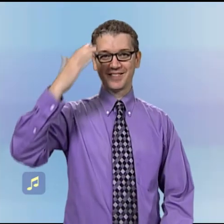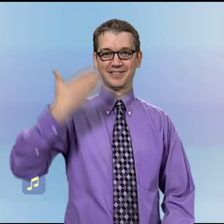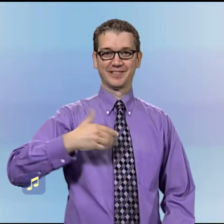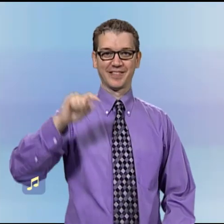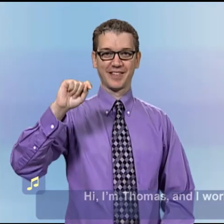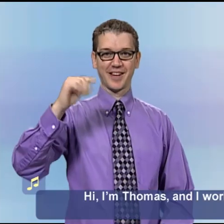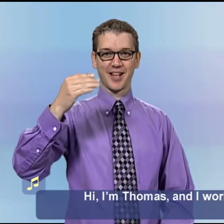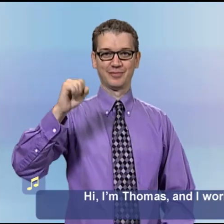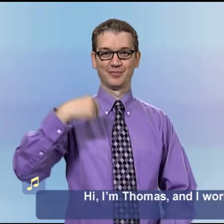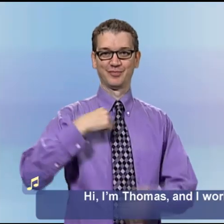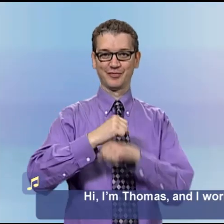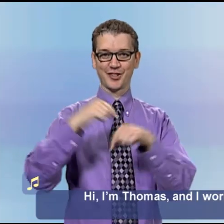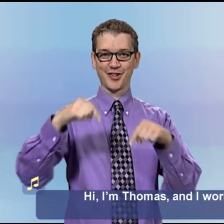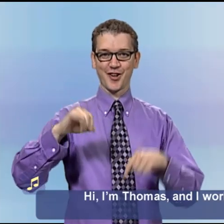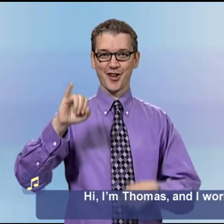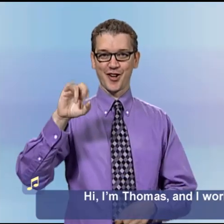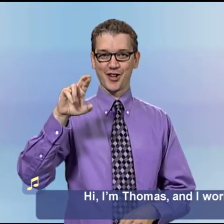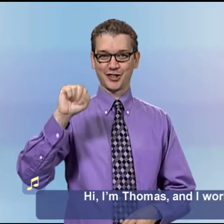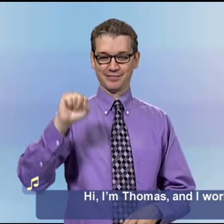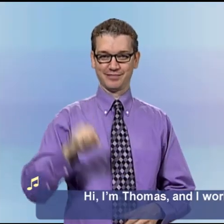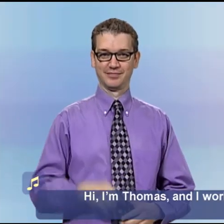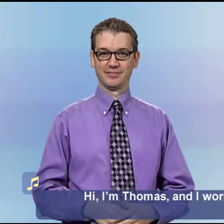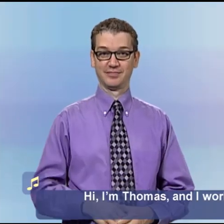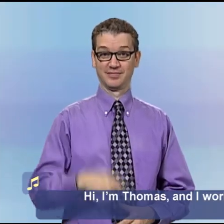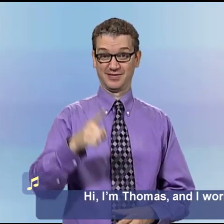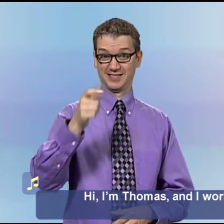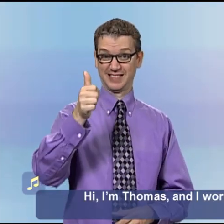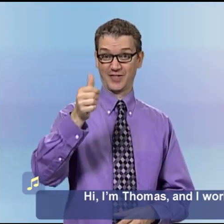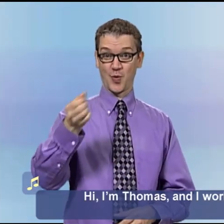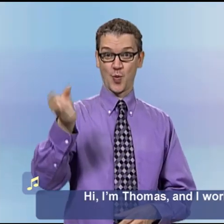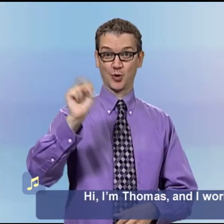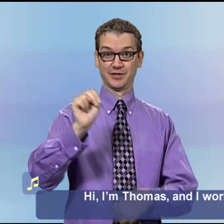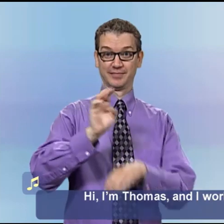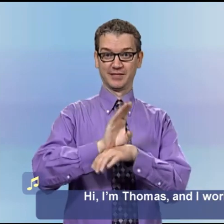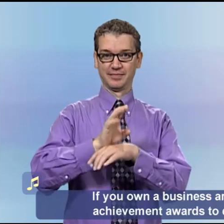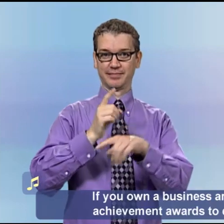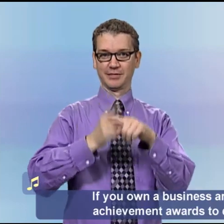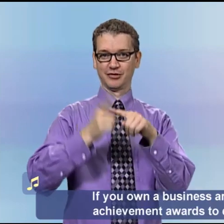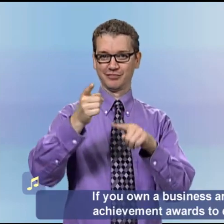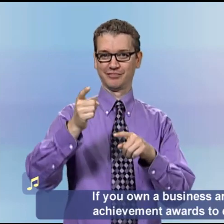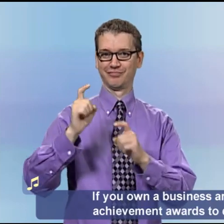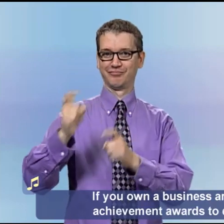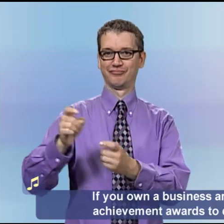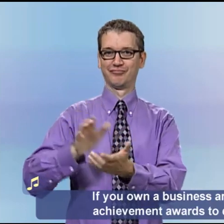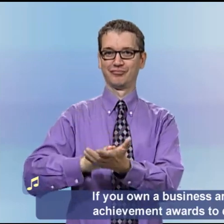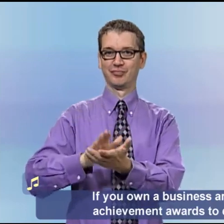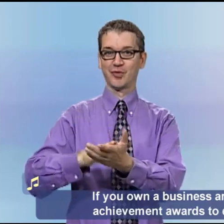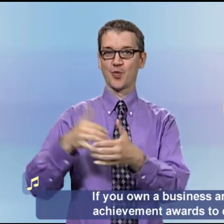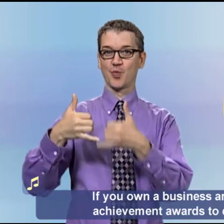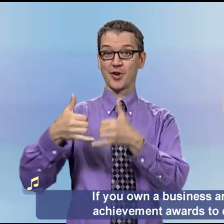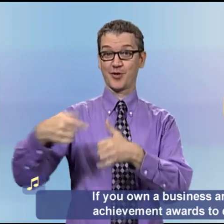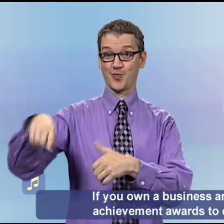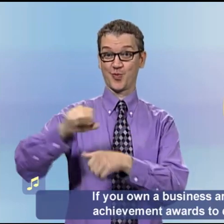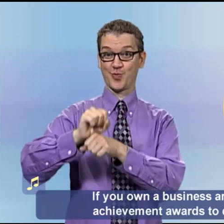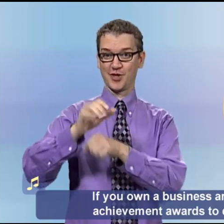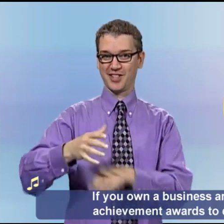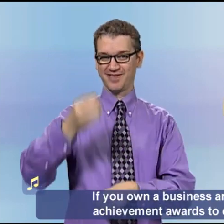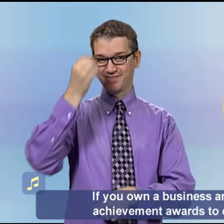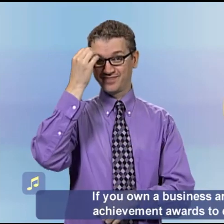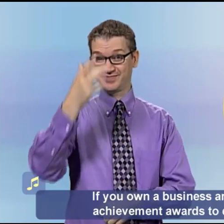hi I'm Thomas and I work for the IRS if you own a business and you give achievement awards to employees